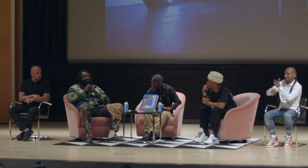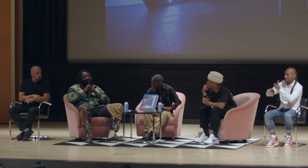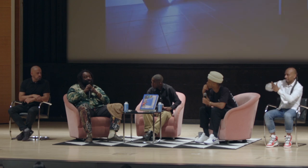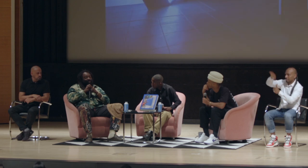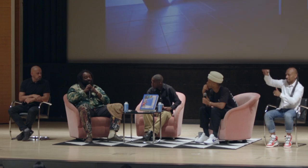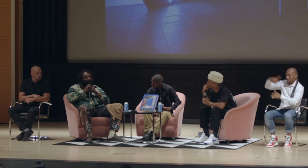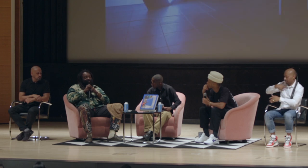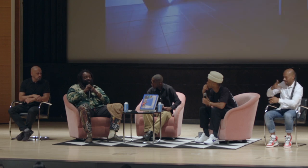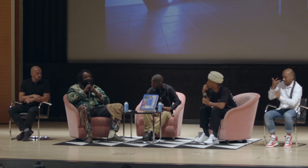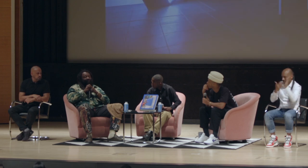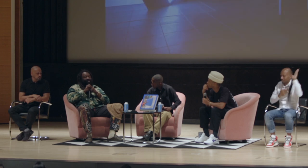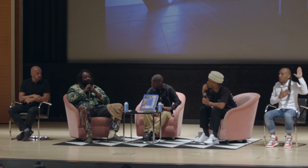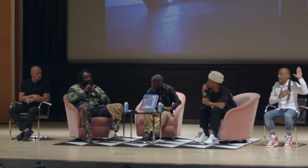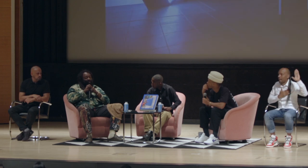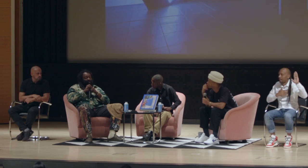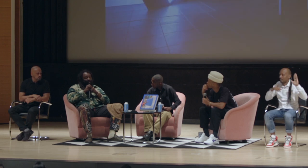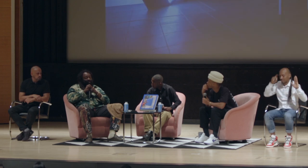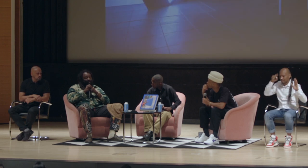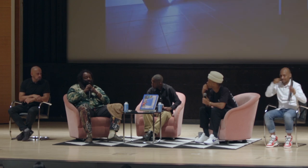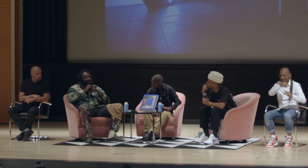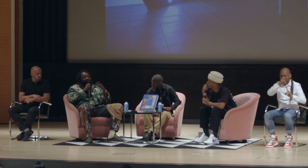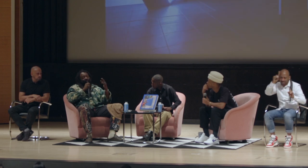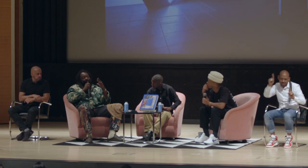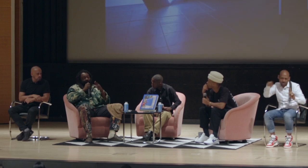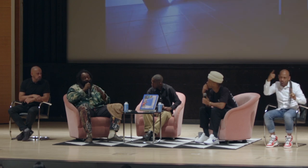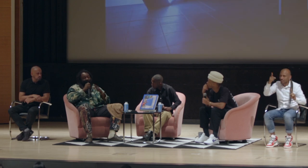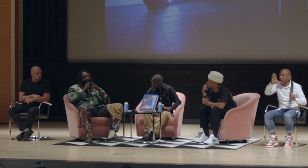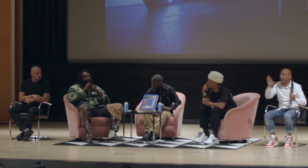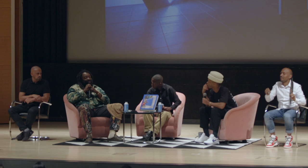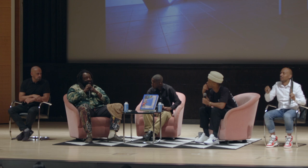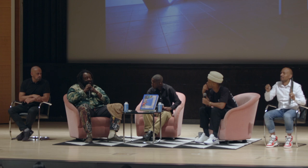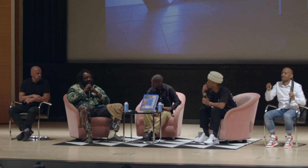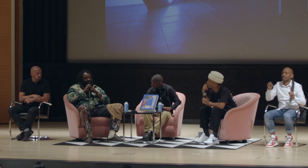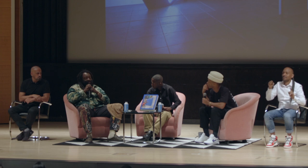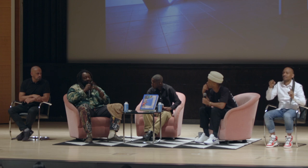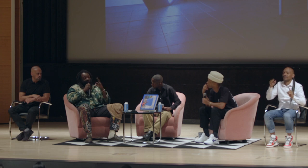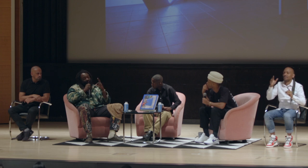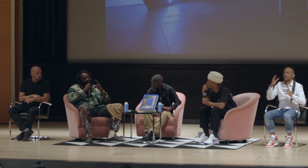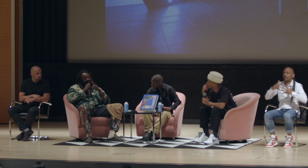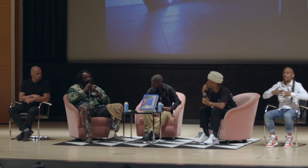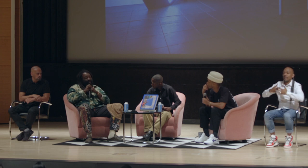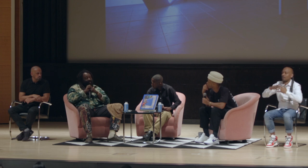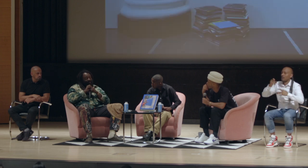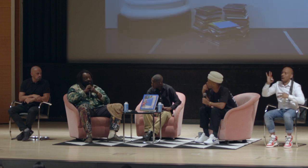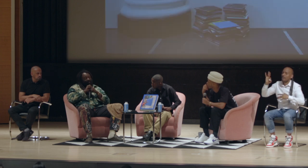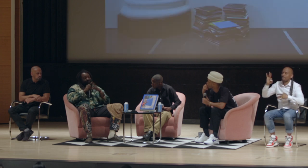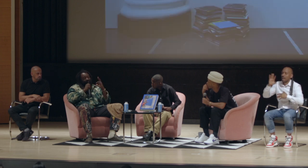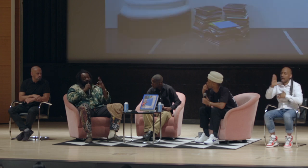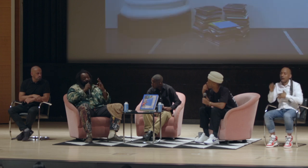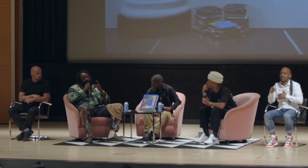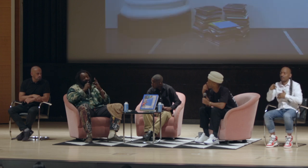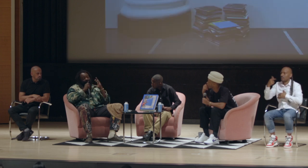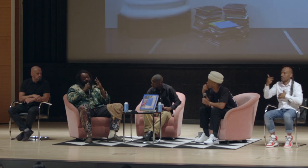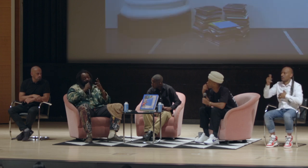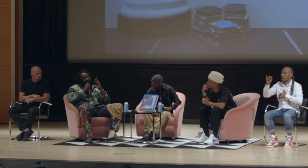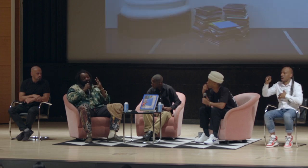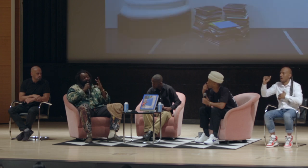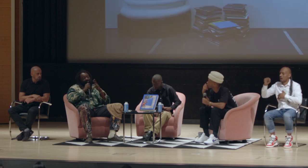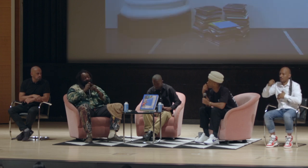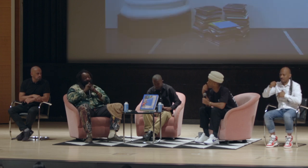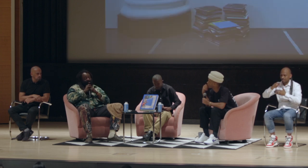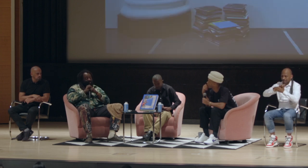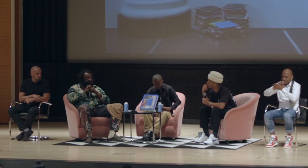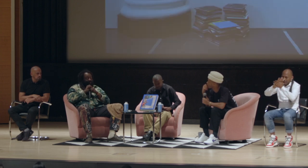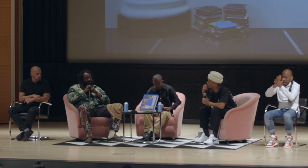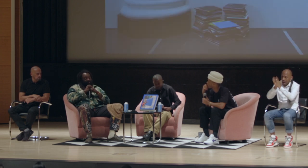you becoming the first African American of Ghanaian descent, black man, becoming an artistic director of